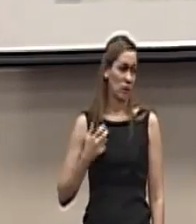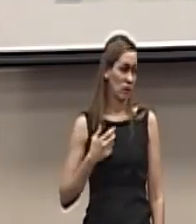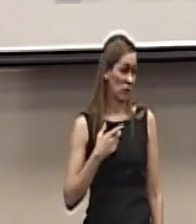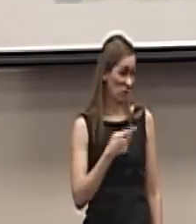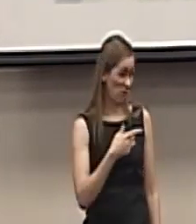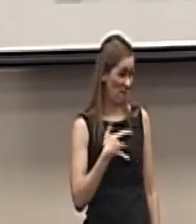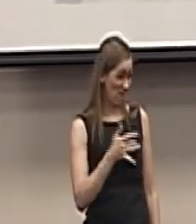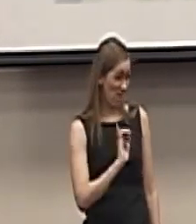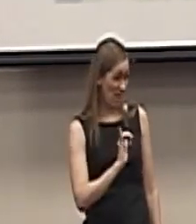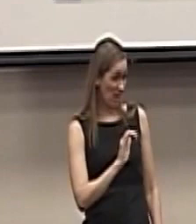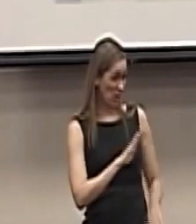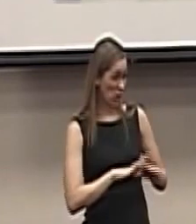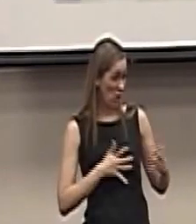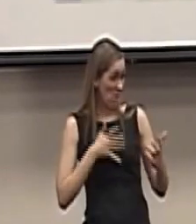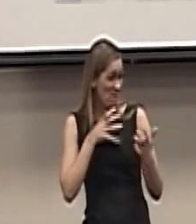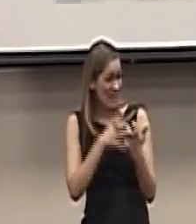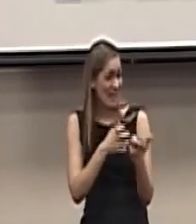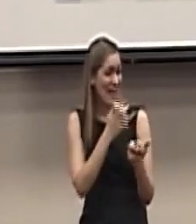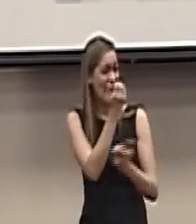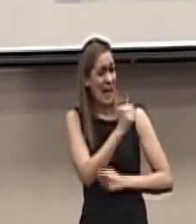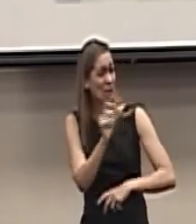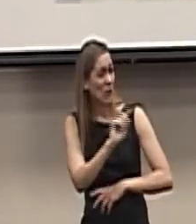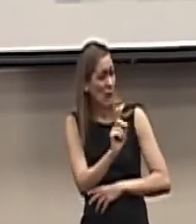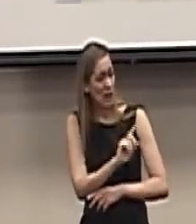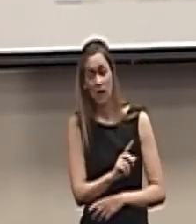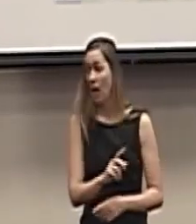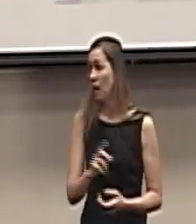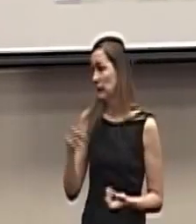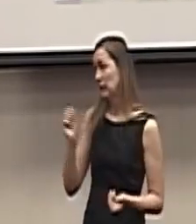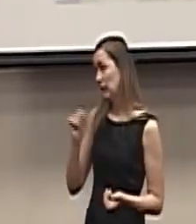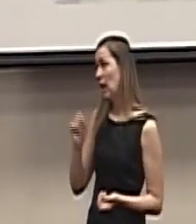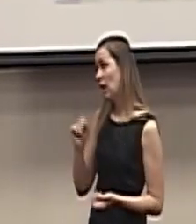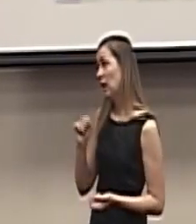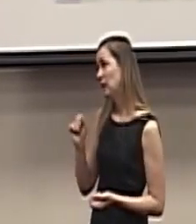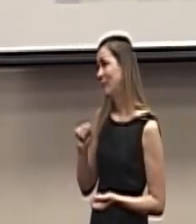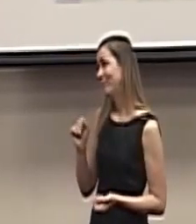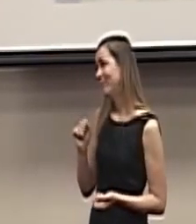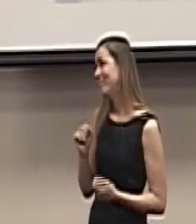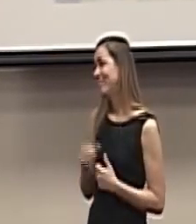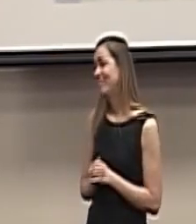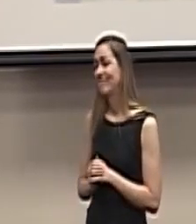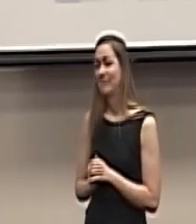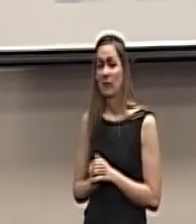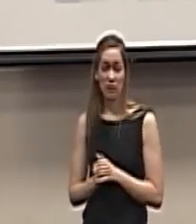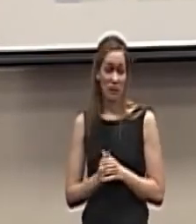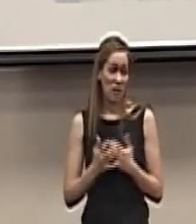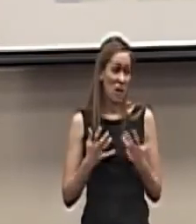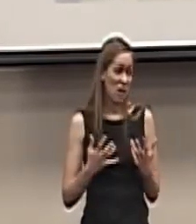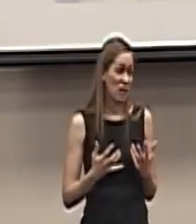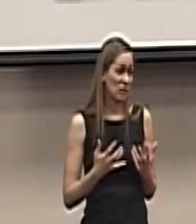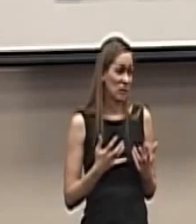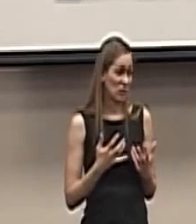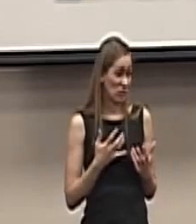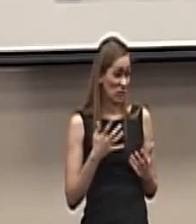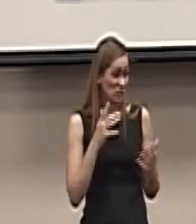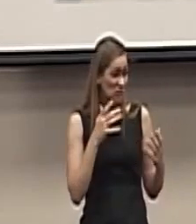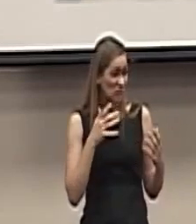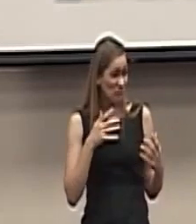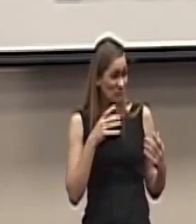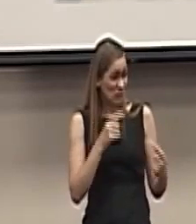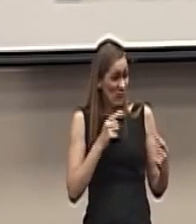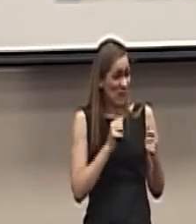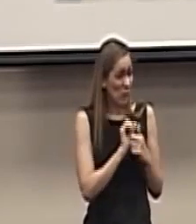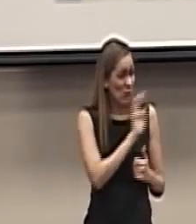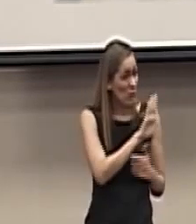do you feel like you don't fit in anywhere? She said, yeah, I do. She said, really struggling with your purpose? She said,